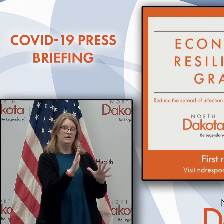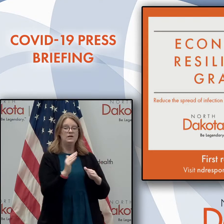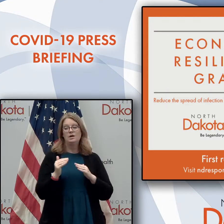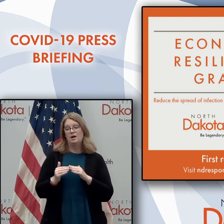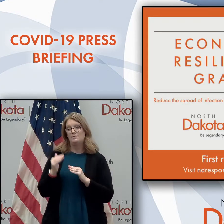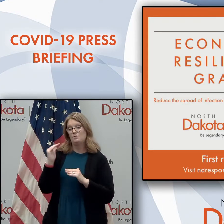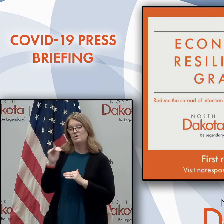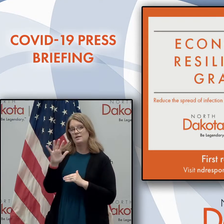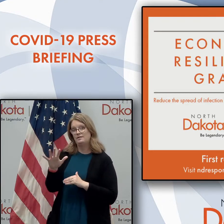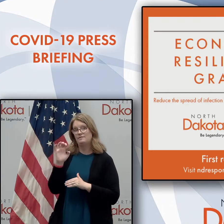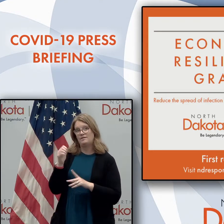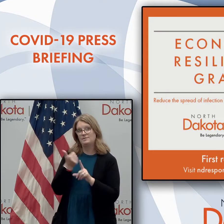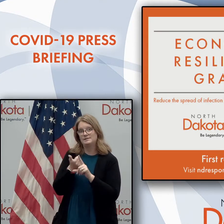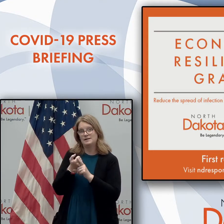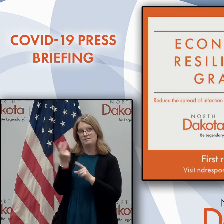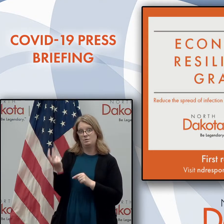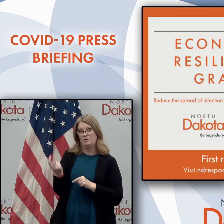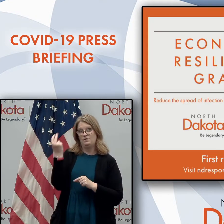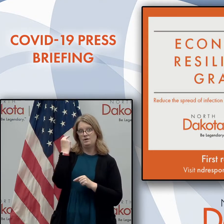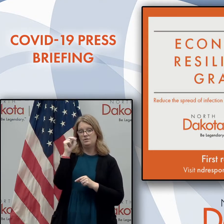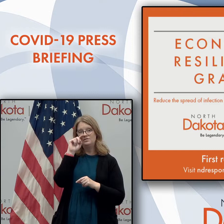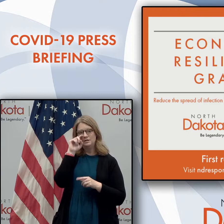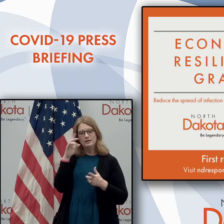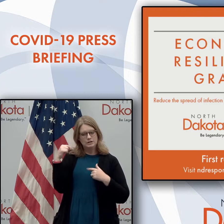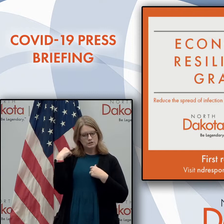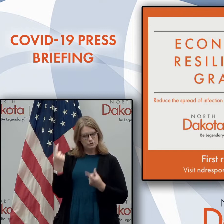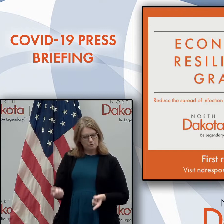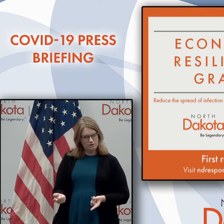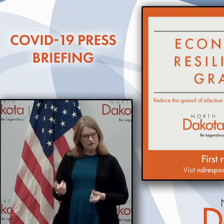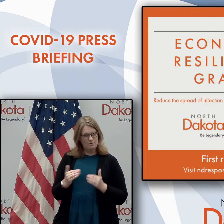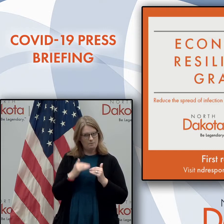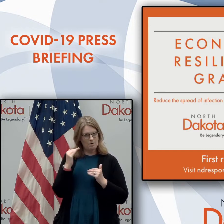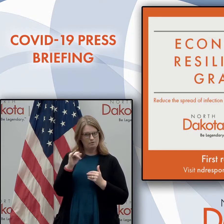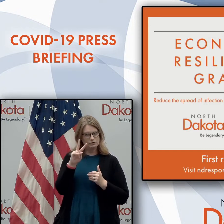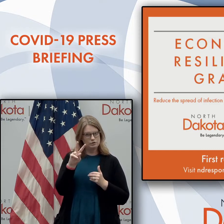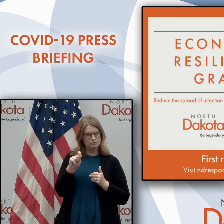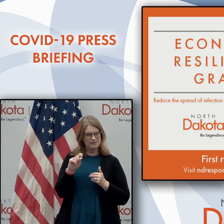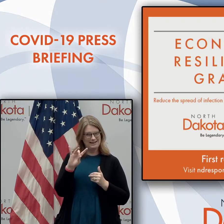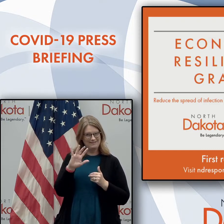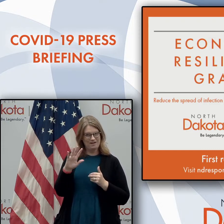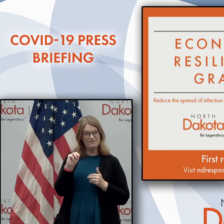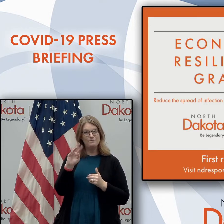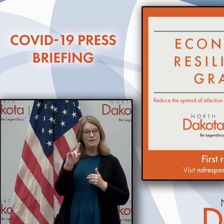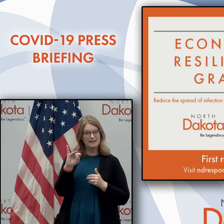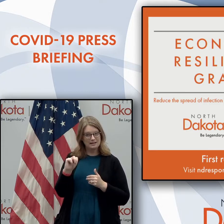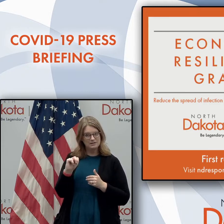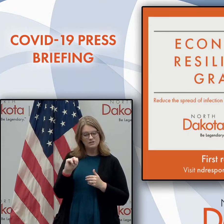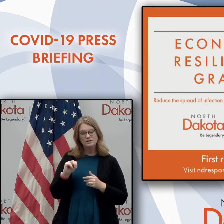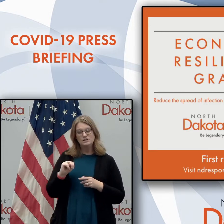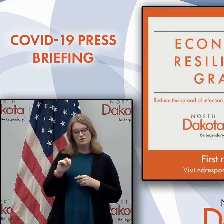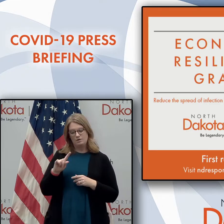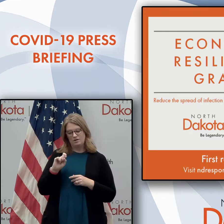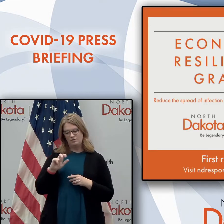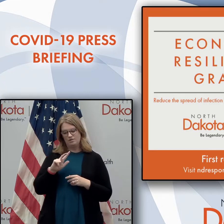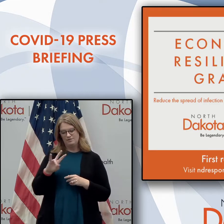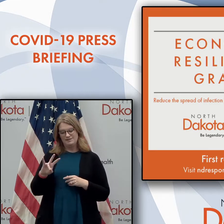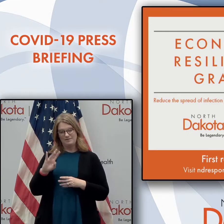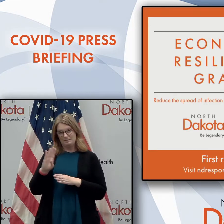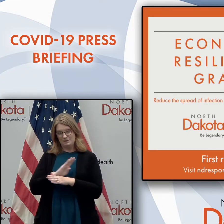500 have been reviewed. So far, Commerce has awarded more than $2.85 million to 137